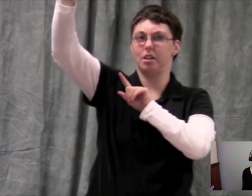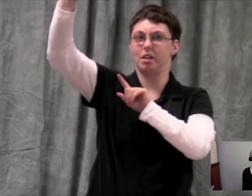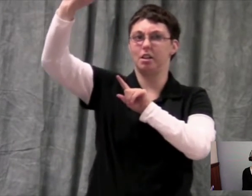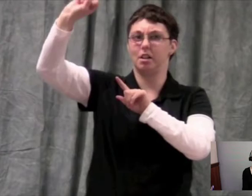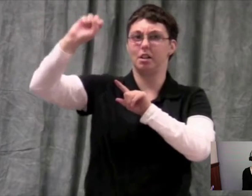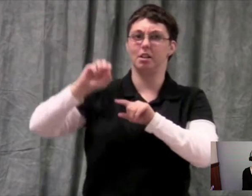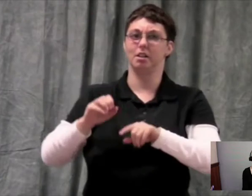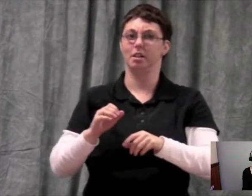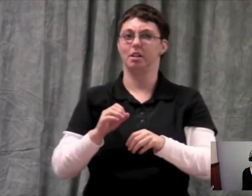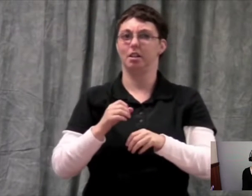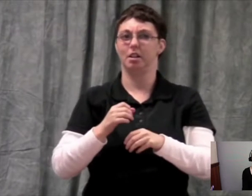I really like.